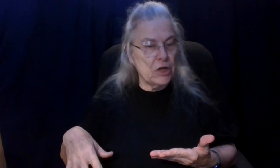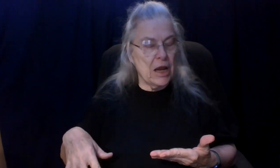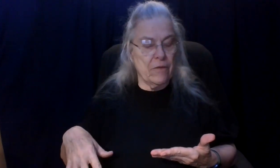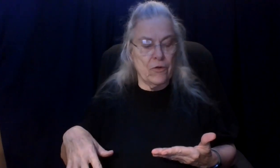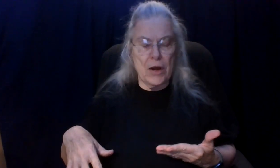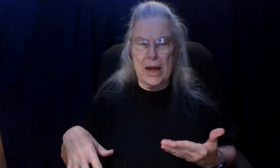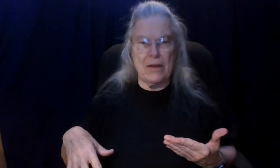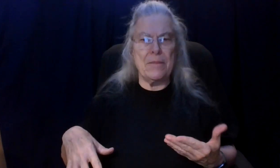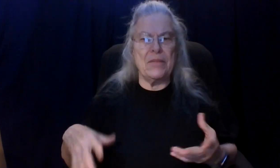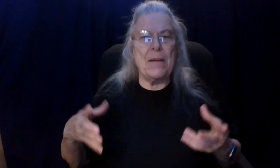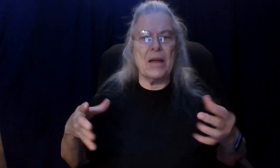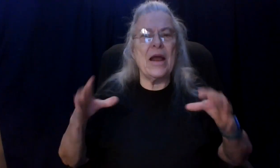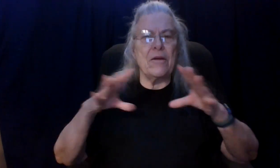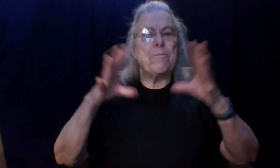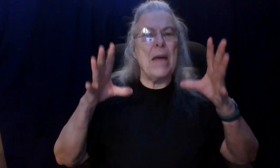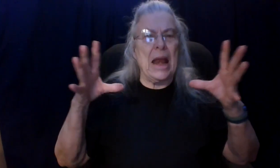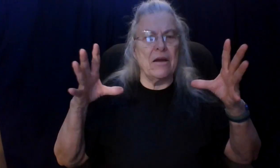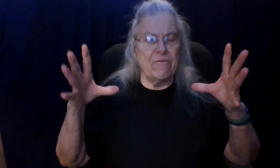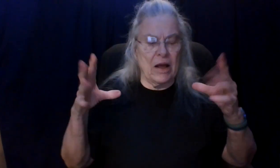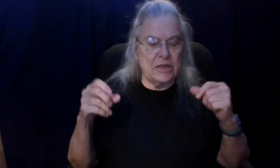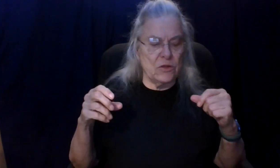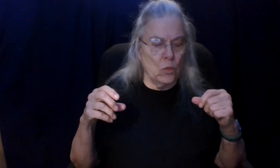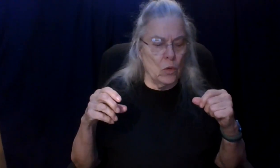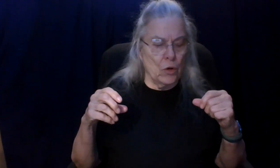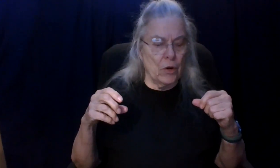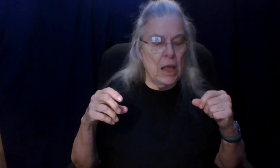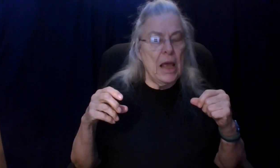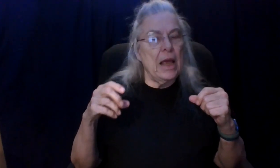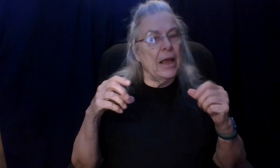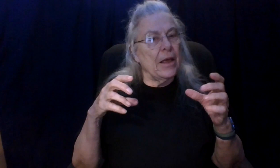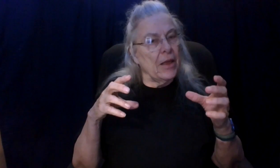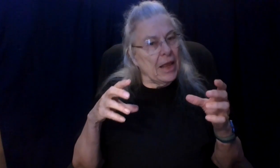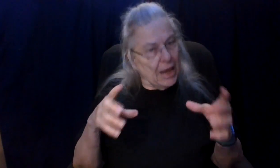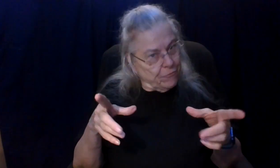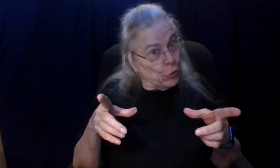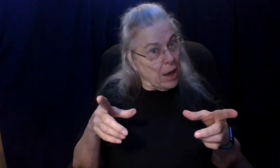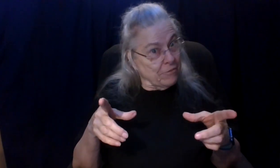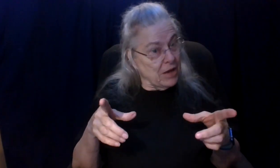of your hand. That kind of magnifies the word if you have time.